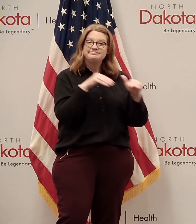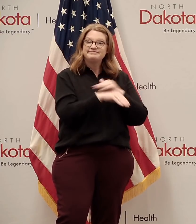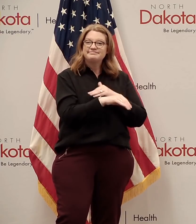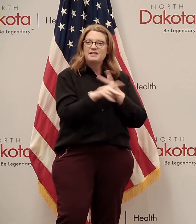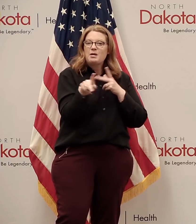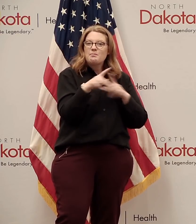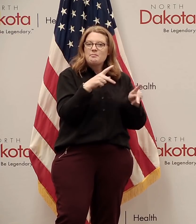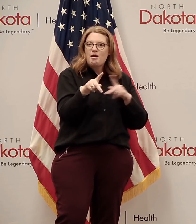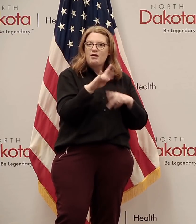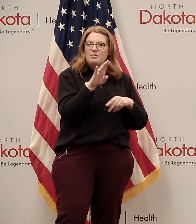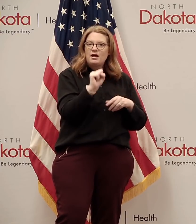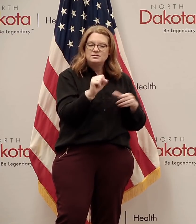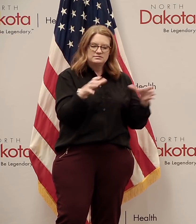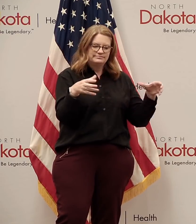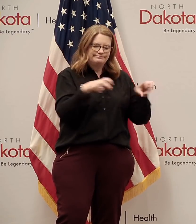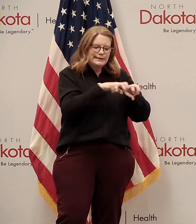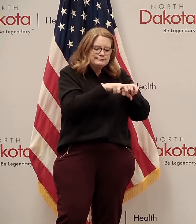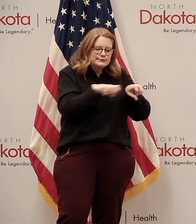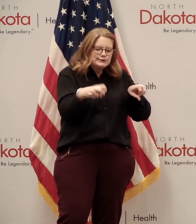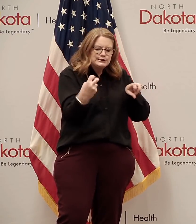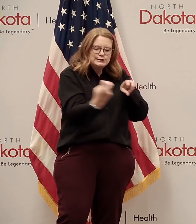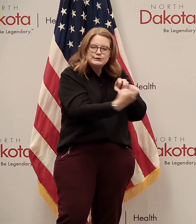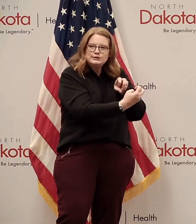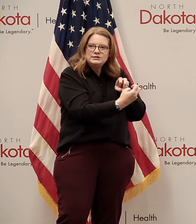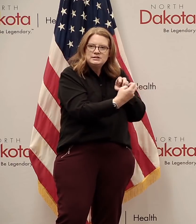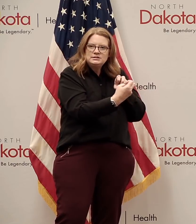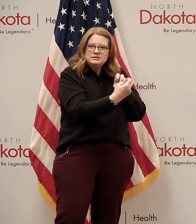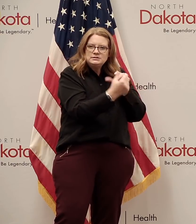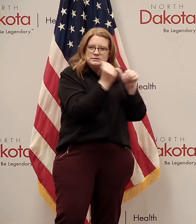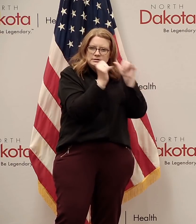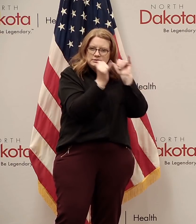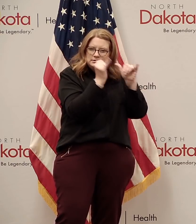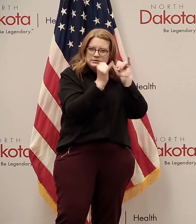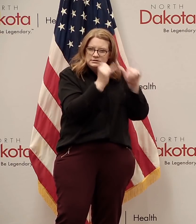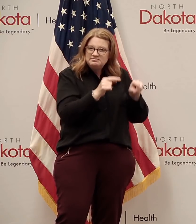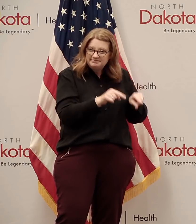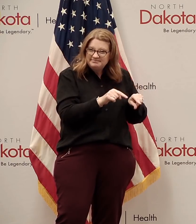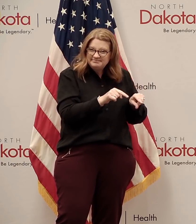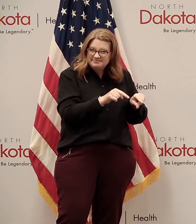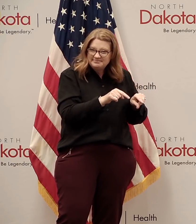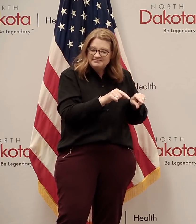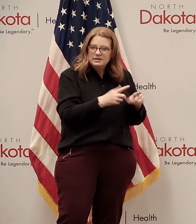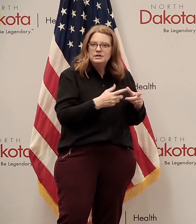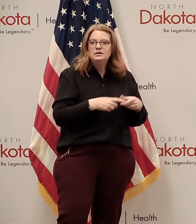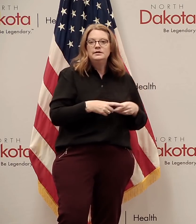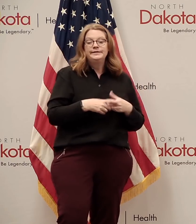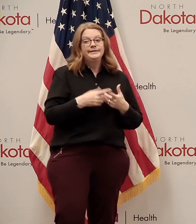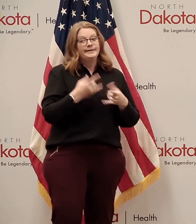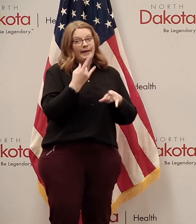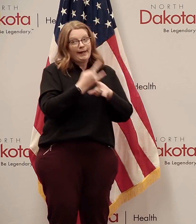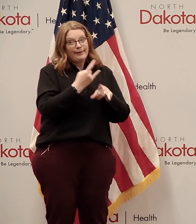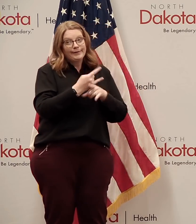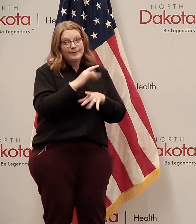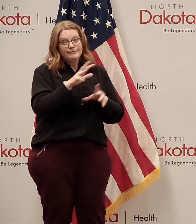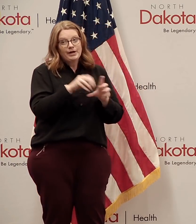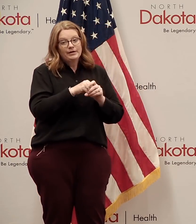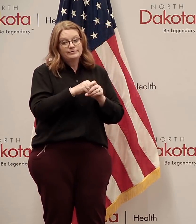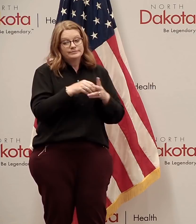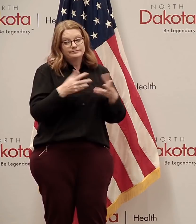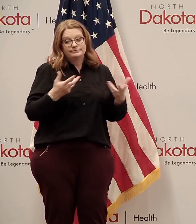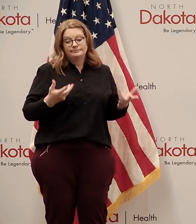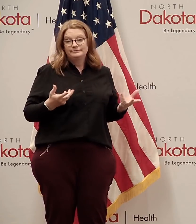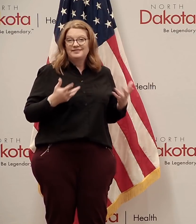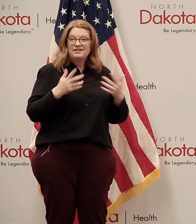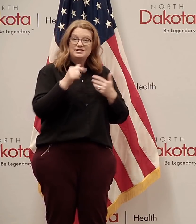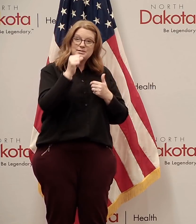that was rented. Again, and this is, again, I think we've seen from other states, alcohol gets involved, whether it's